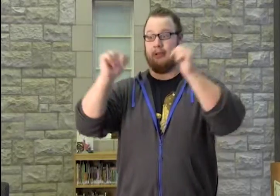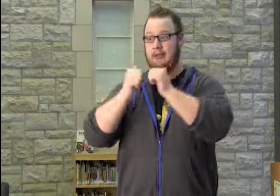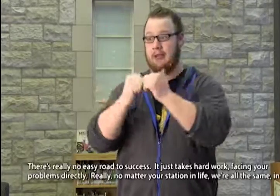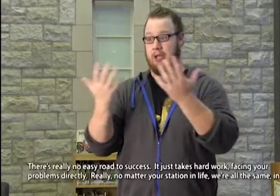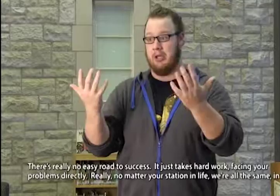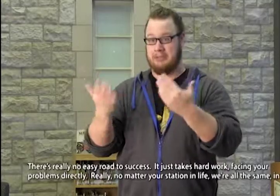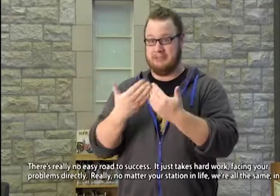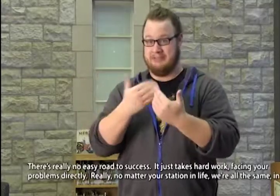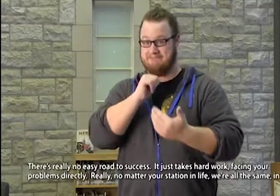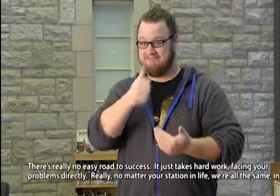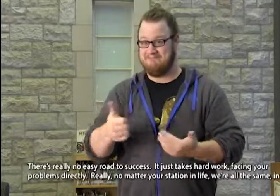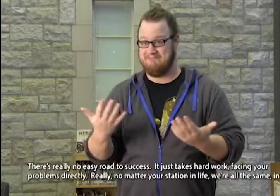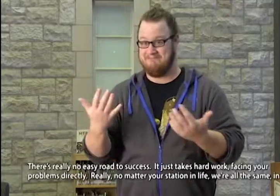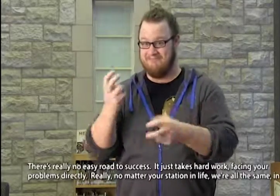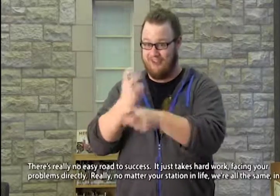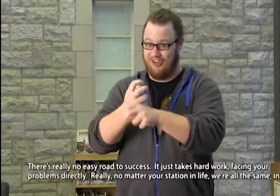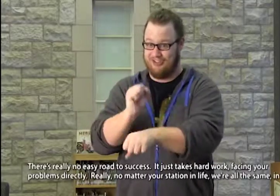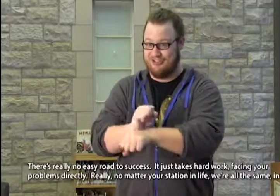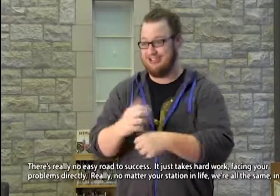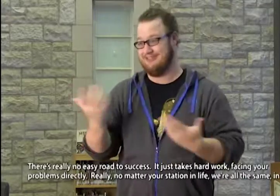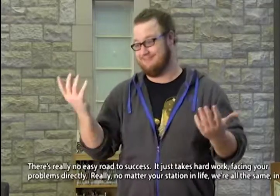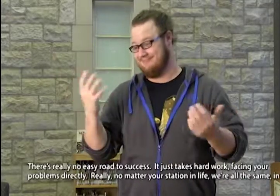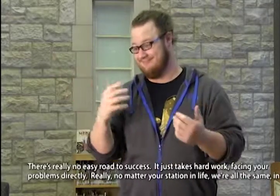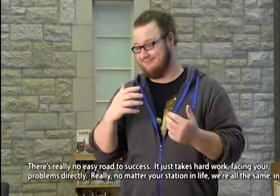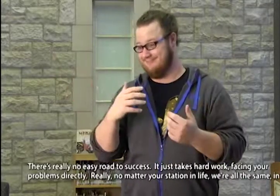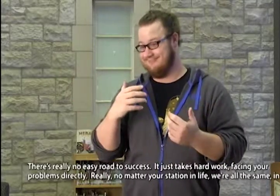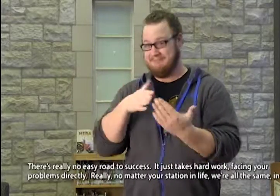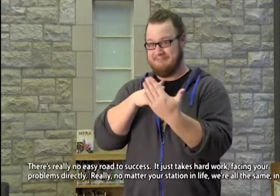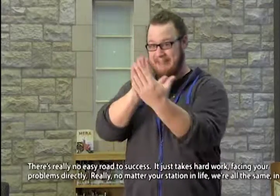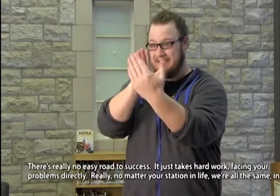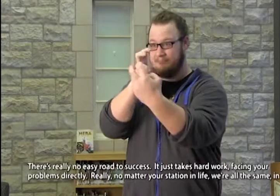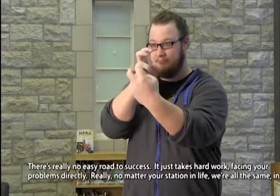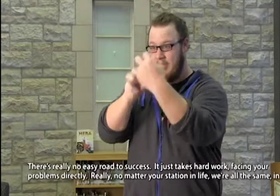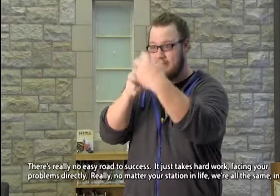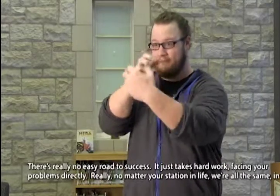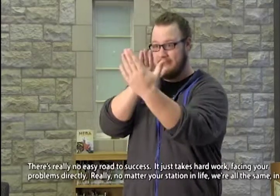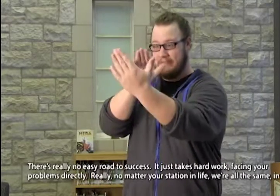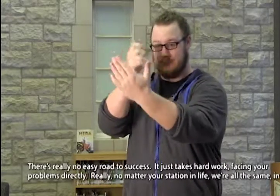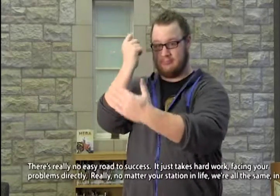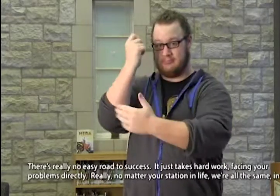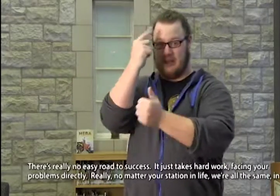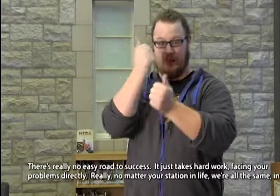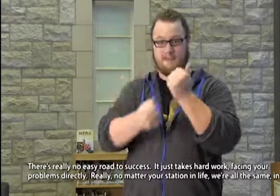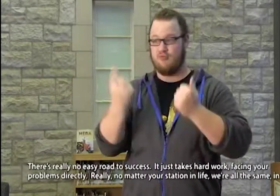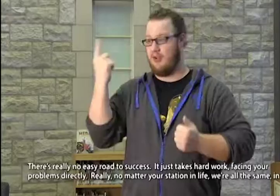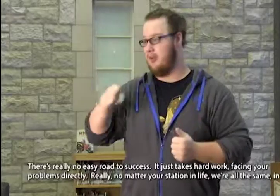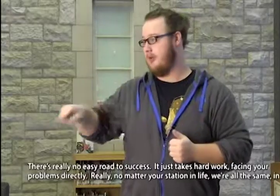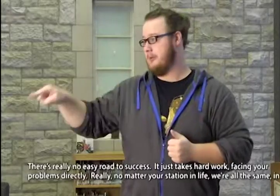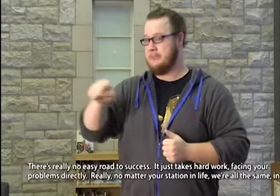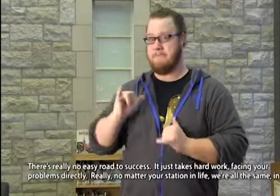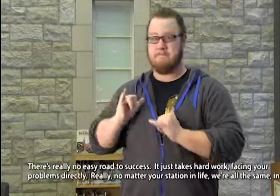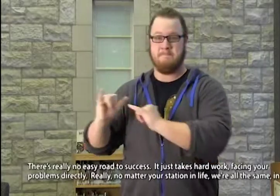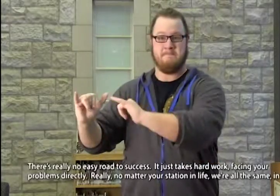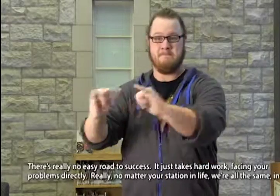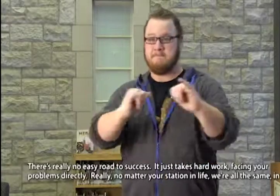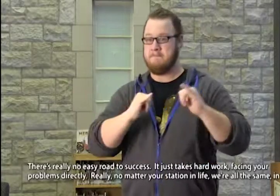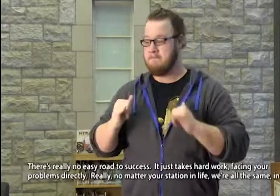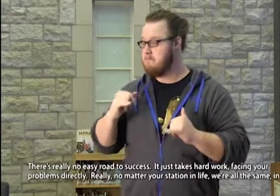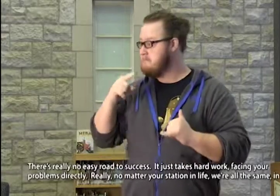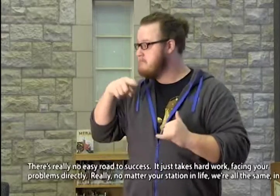There's really no easy road to success. It just takes hard work, facing your problems directly. And really, no matter your station in